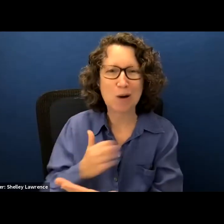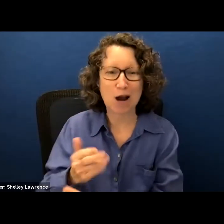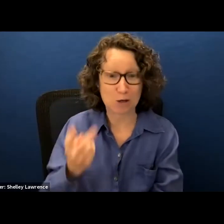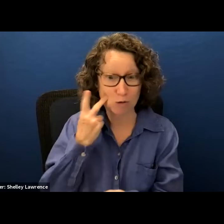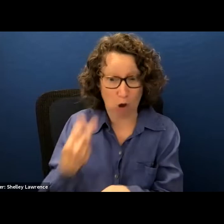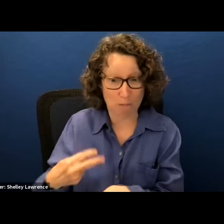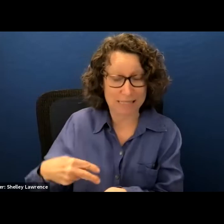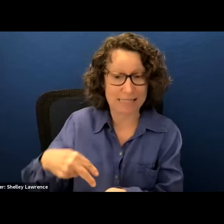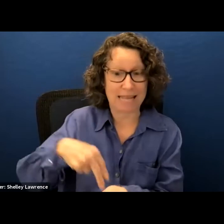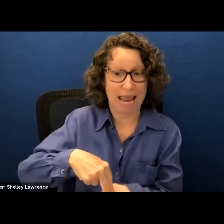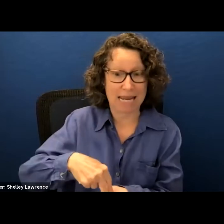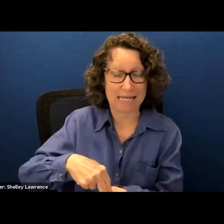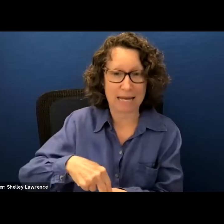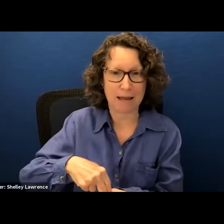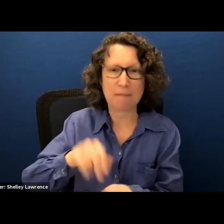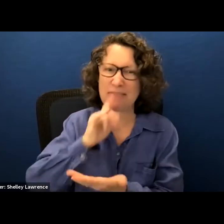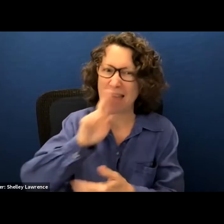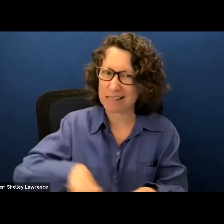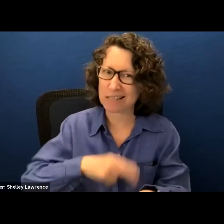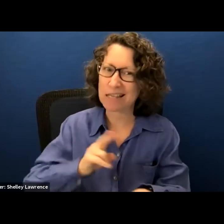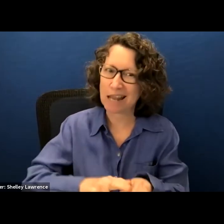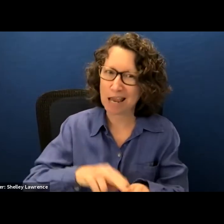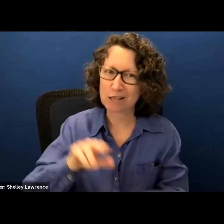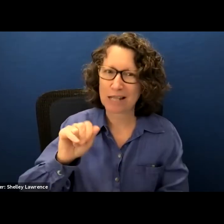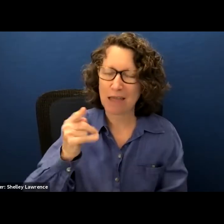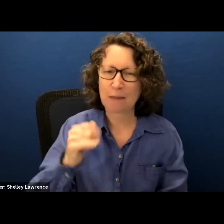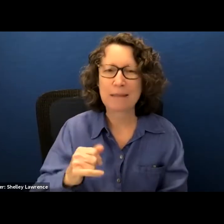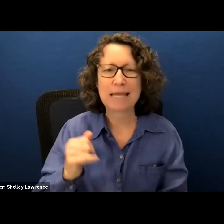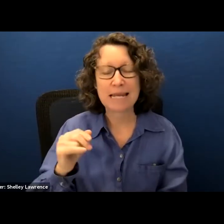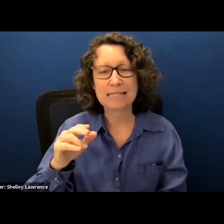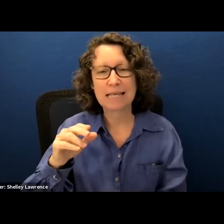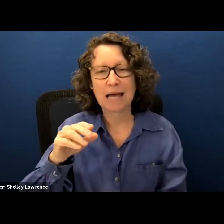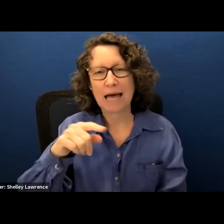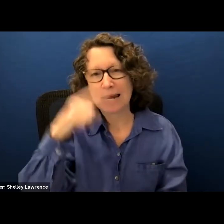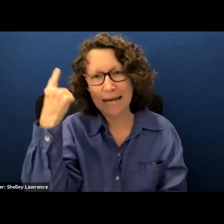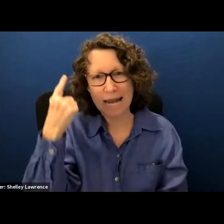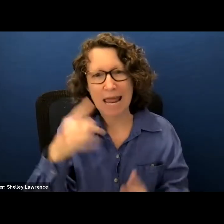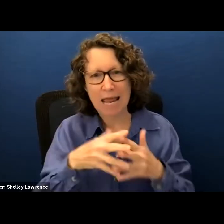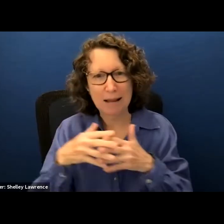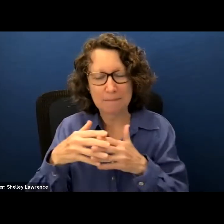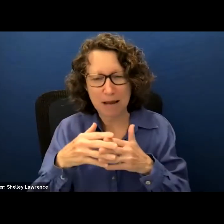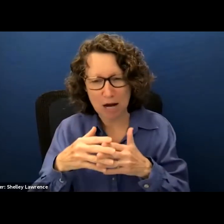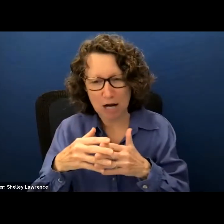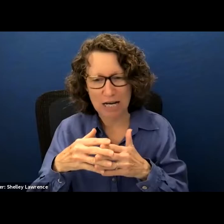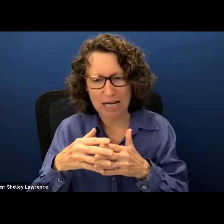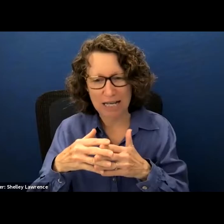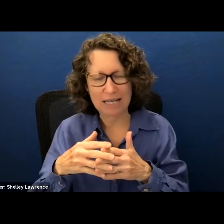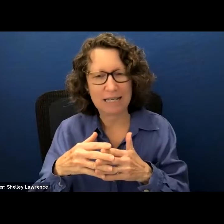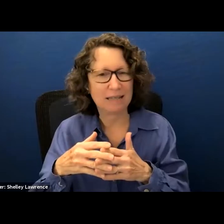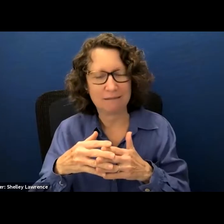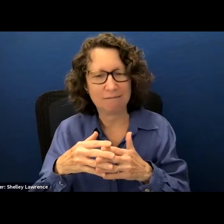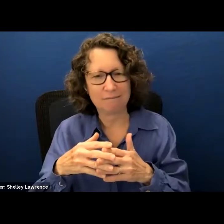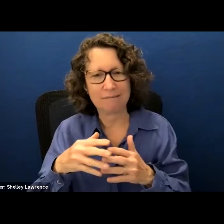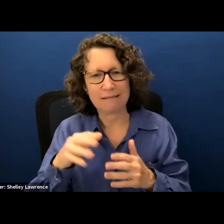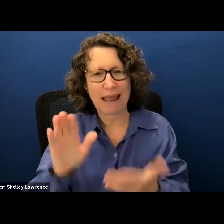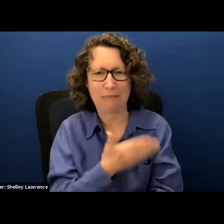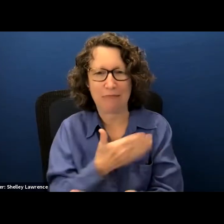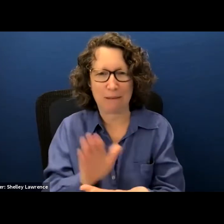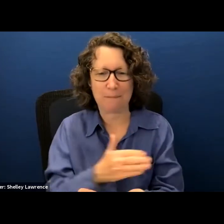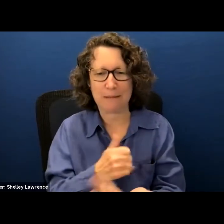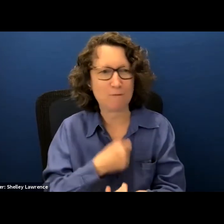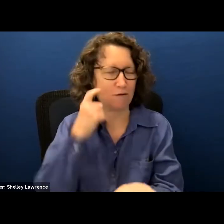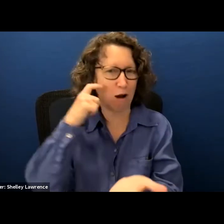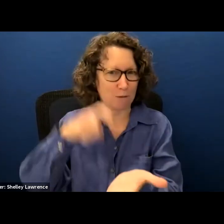stand up. That is a national anthem. It is a Negro national anthem when you're not even historically not been recognized